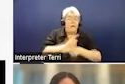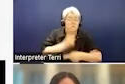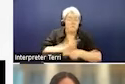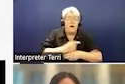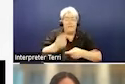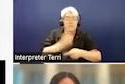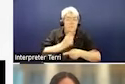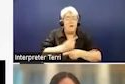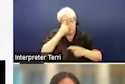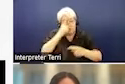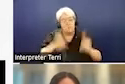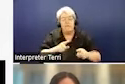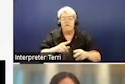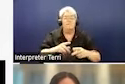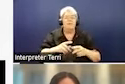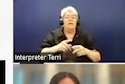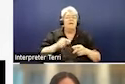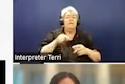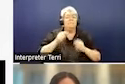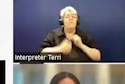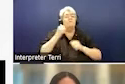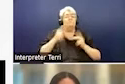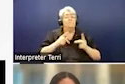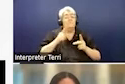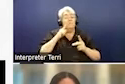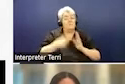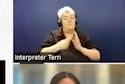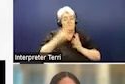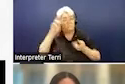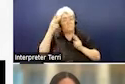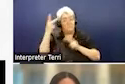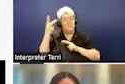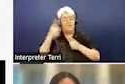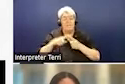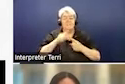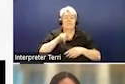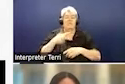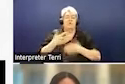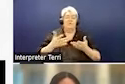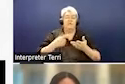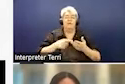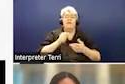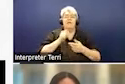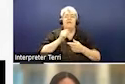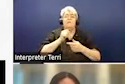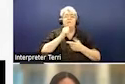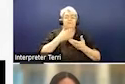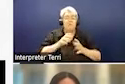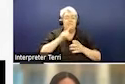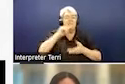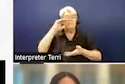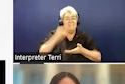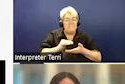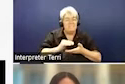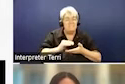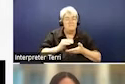we agree. But where there is a misunderstanding is the third one. And that is that it should be the least intrusive in the lives of somebody